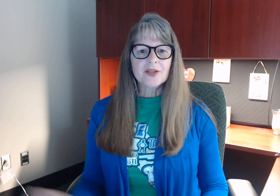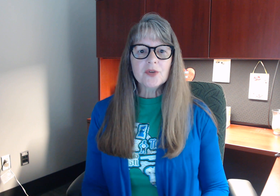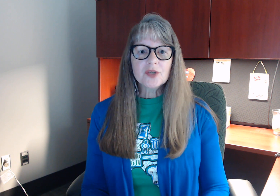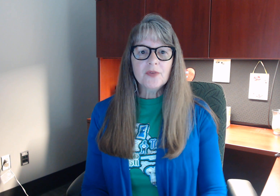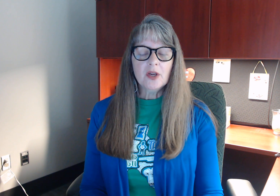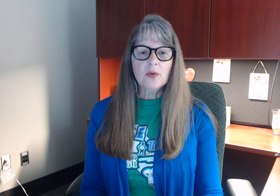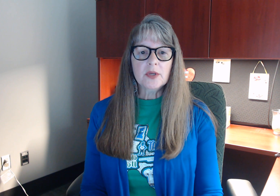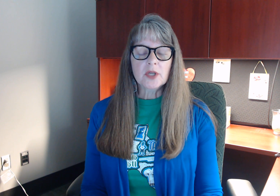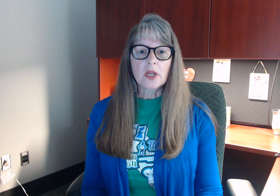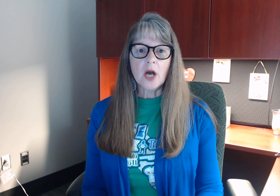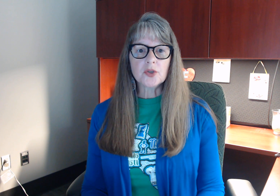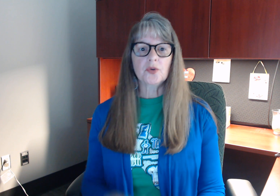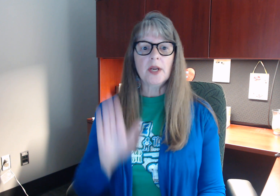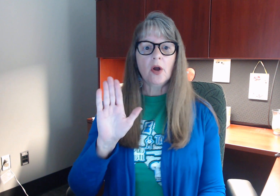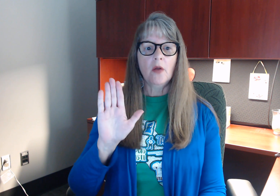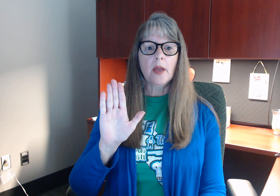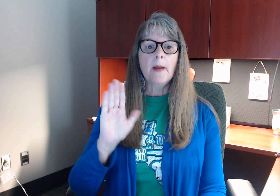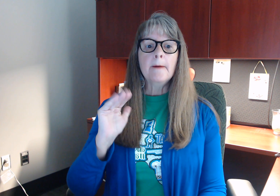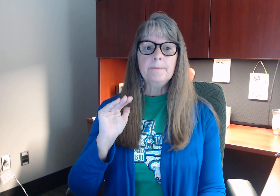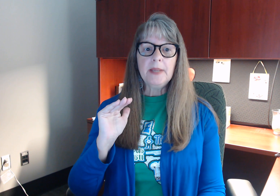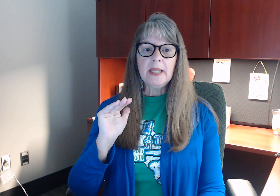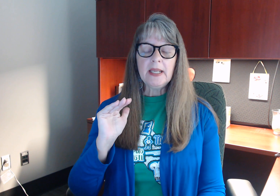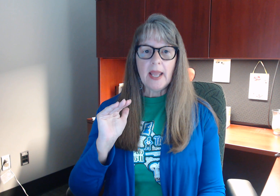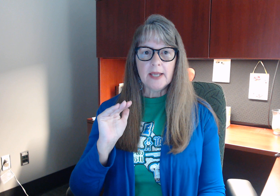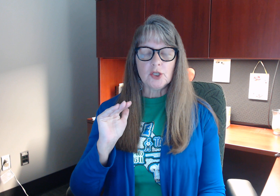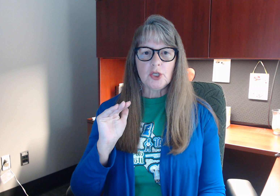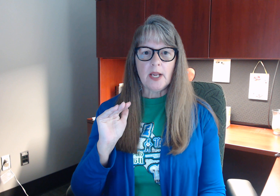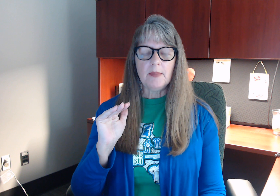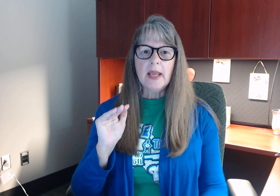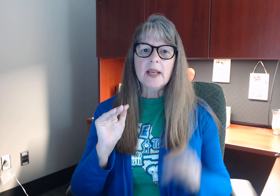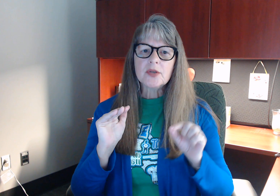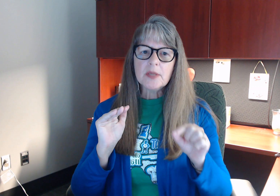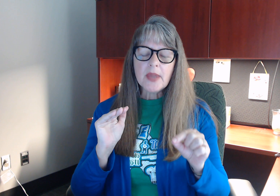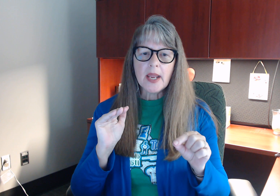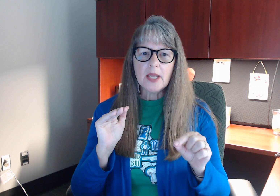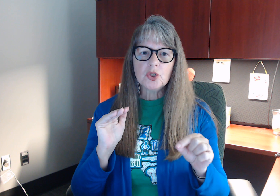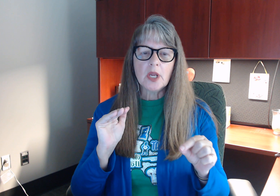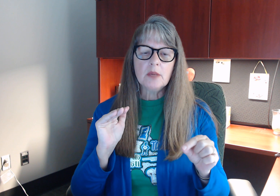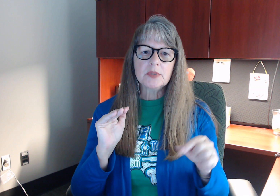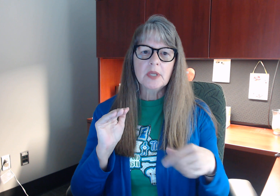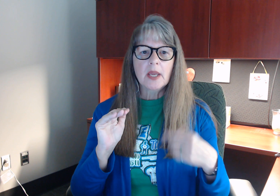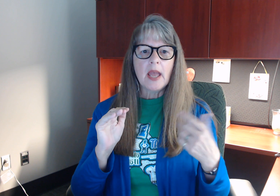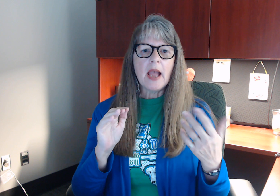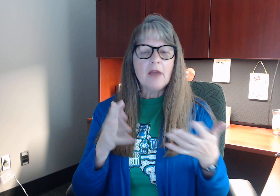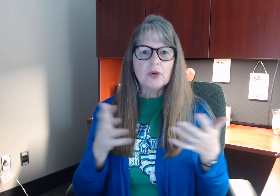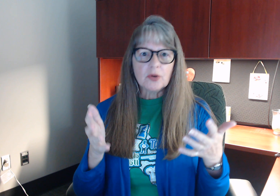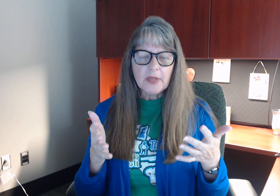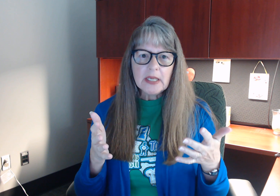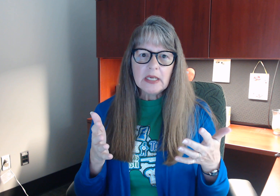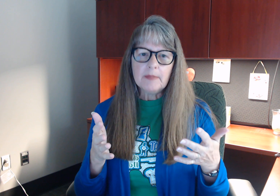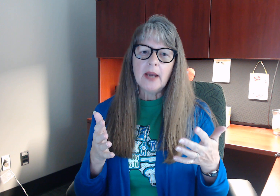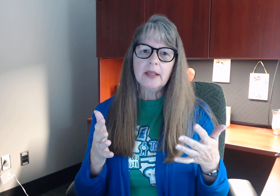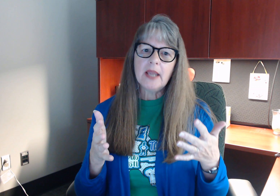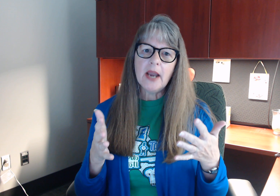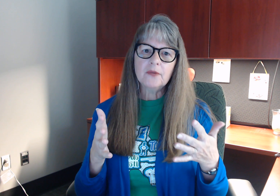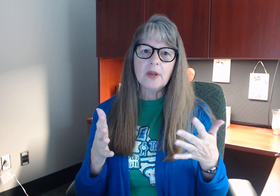So this video is going to concentrate on the B hand shape. Now some of the hand shapes, after I started thinking about it, kind of